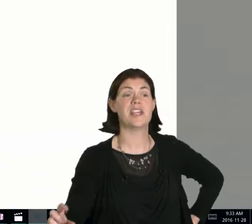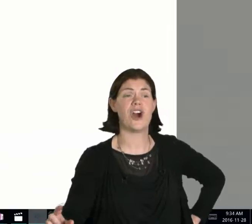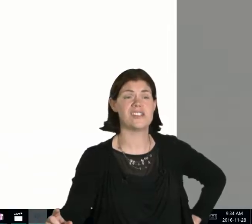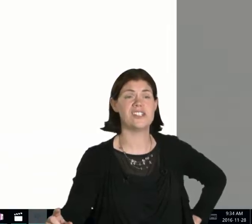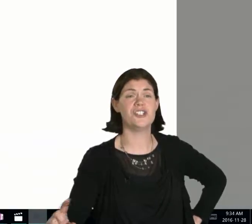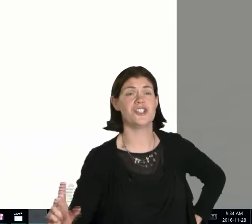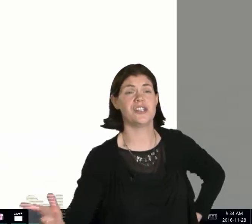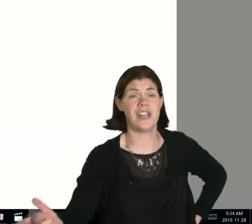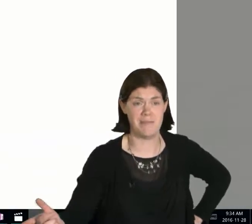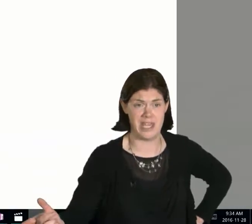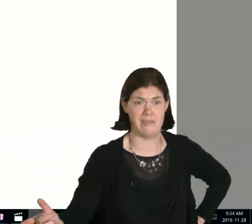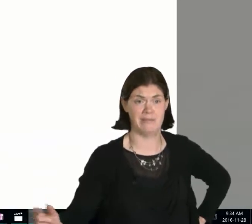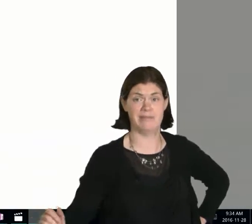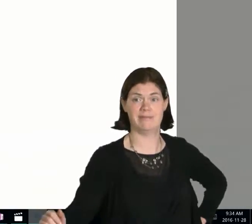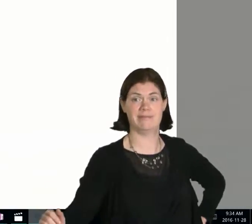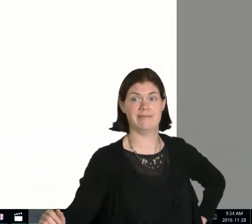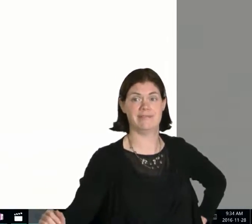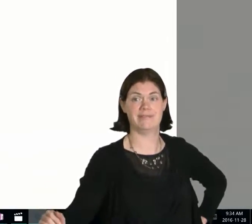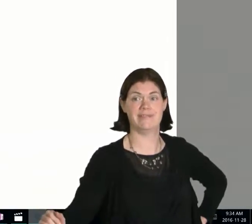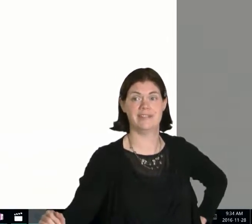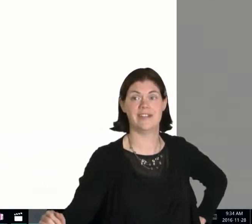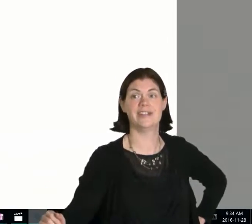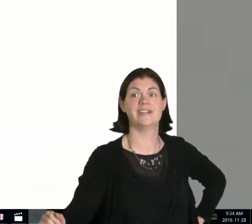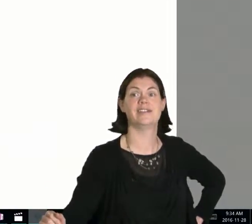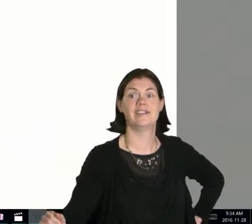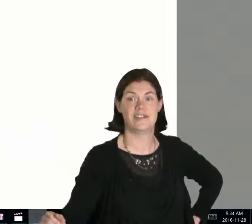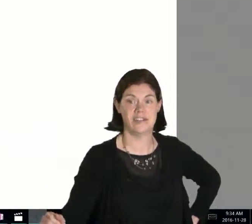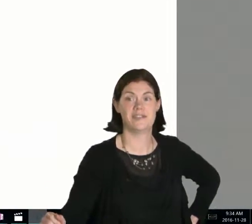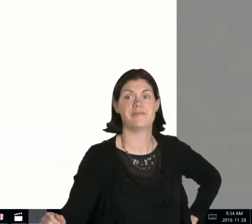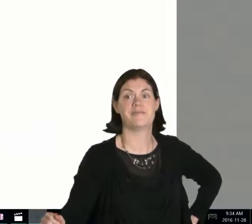But then, Costin, should they be?